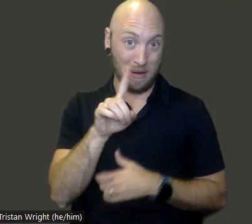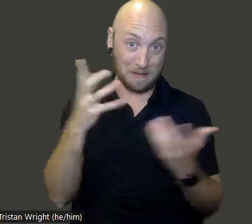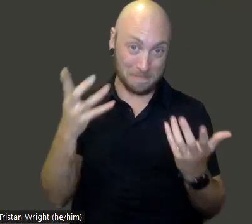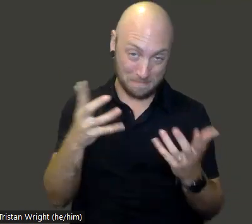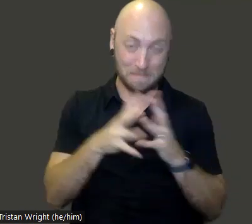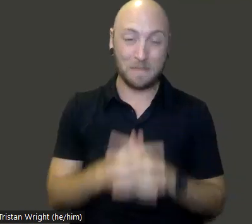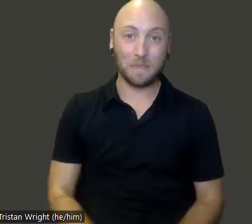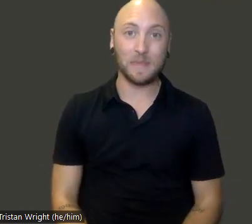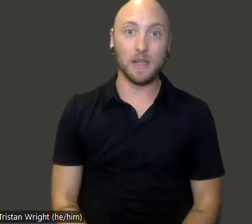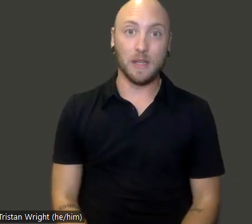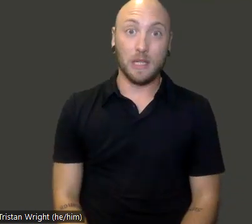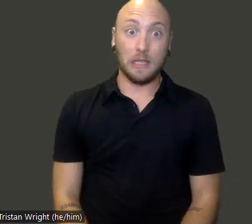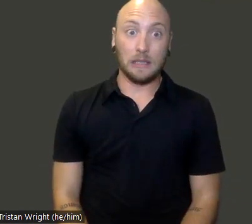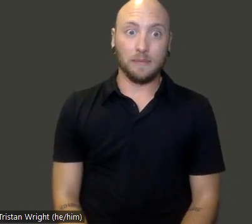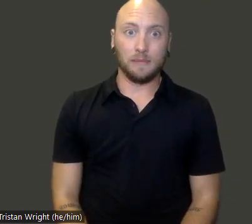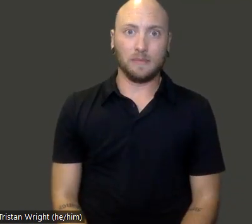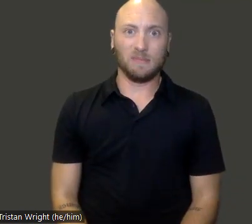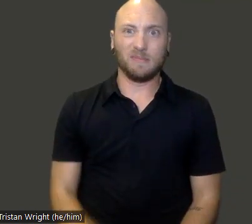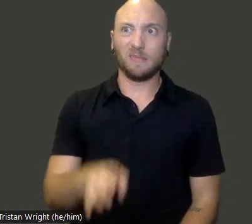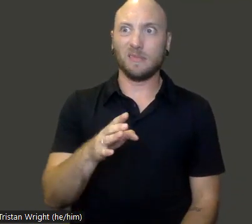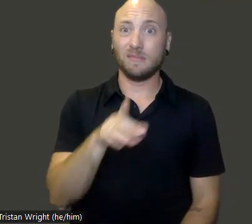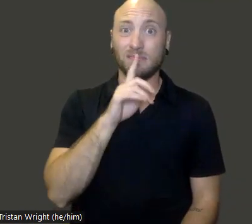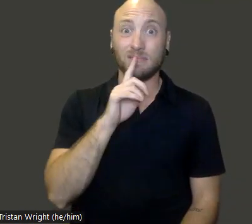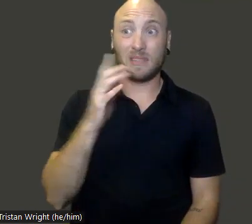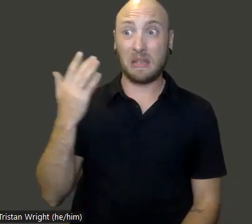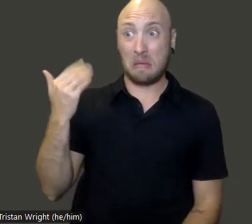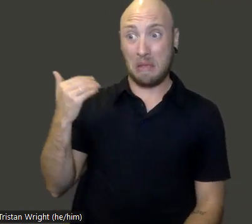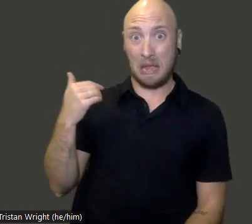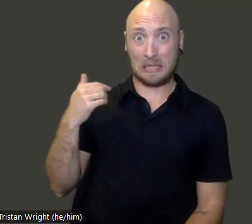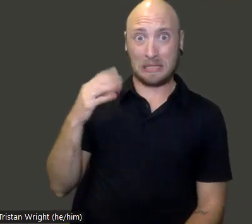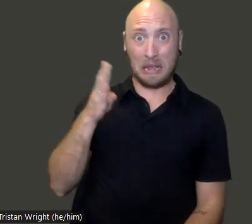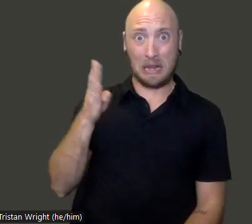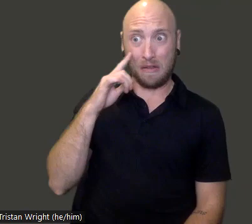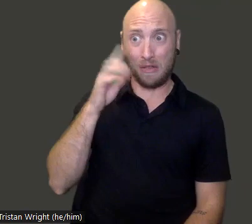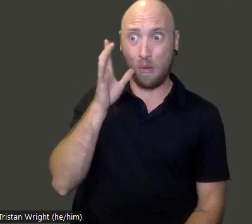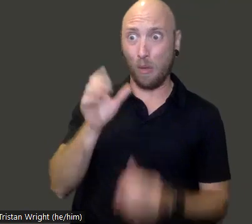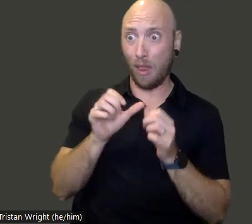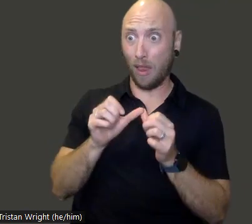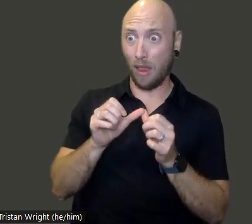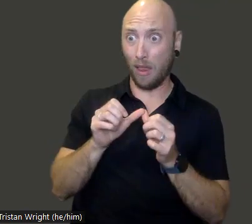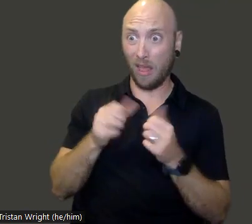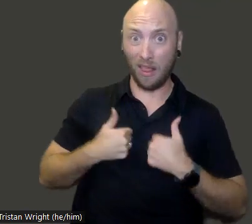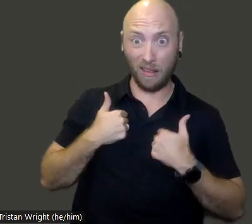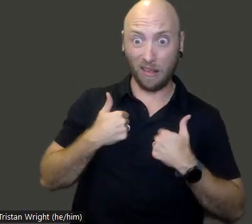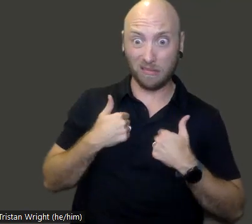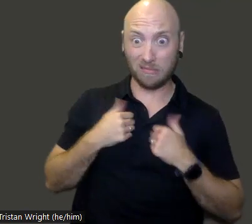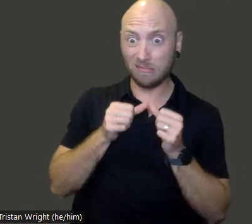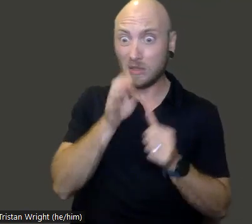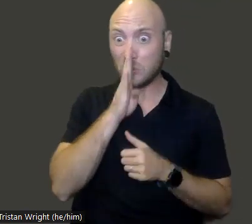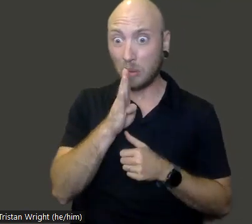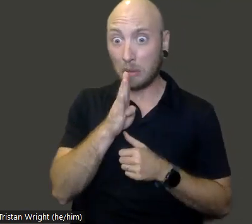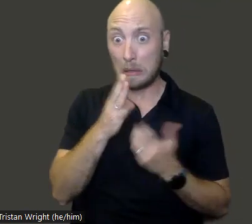it's I don't know that I ever thought I would live this long nor stay sober this long, but yet here I am. So